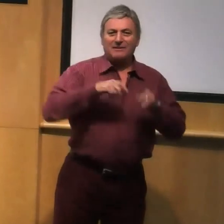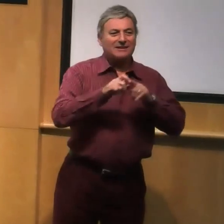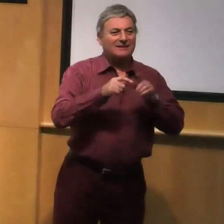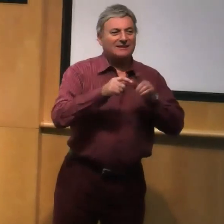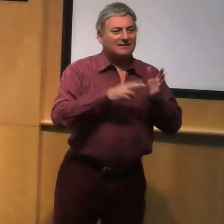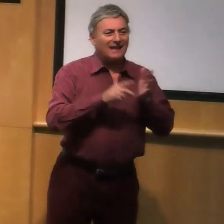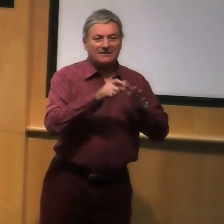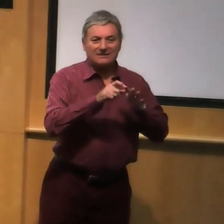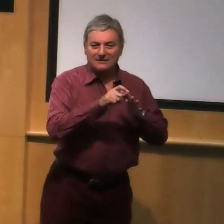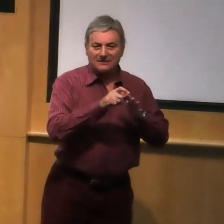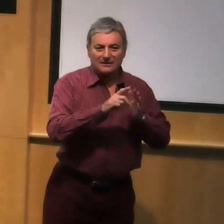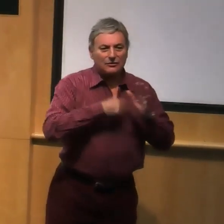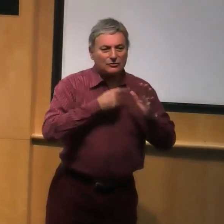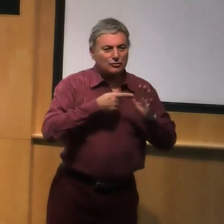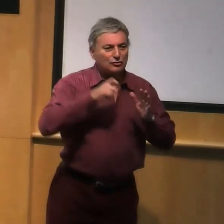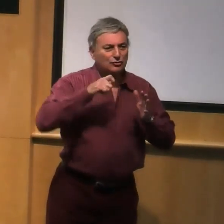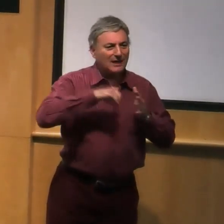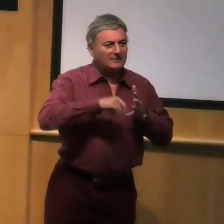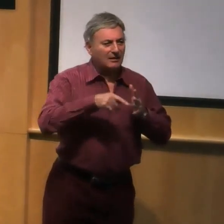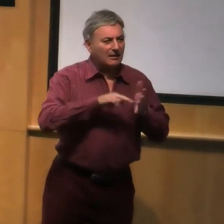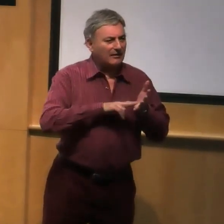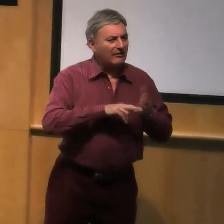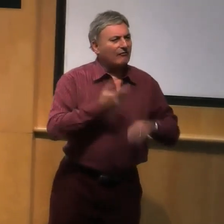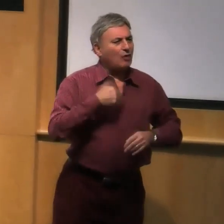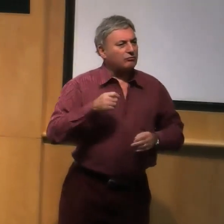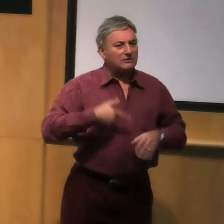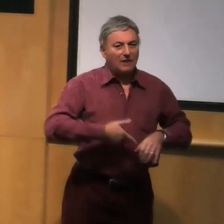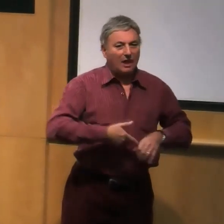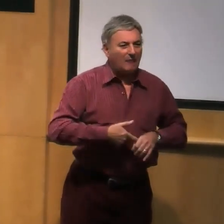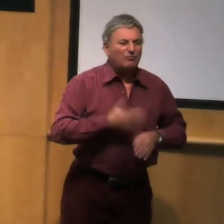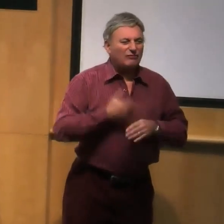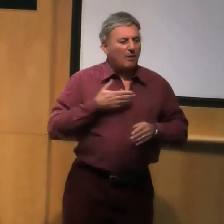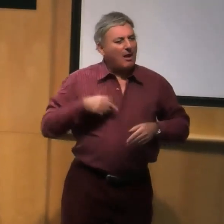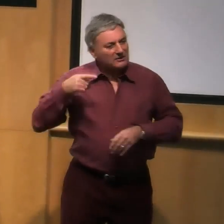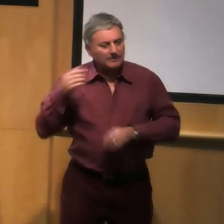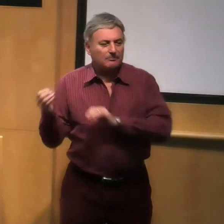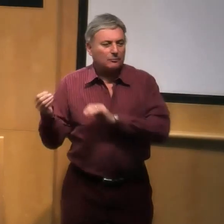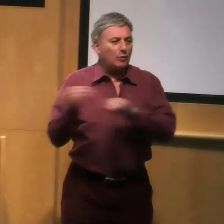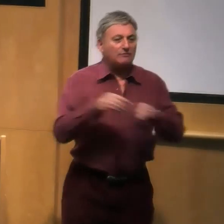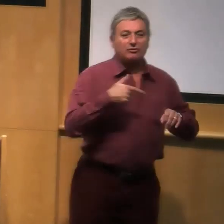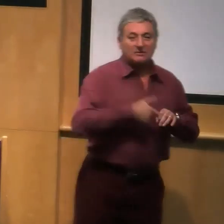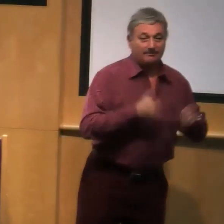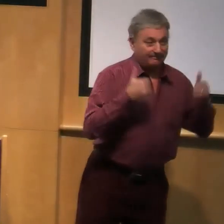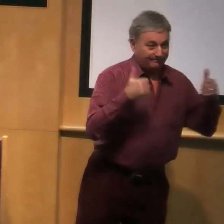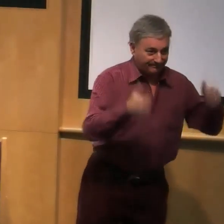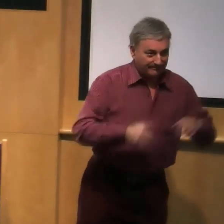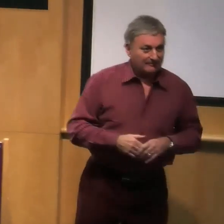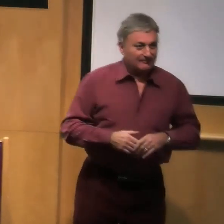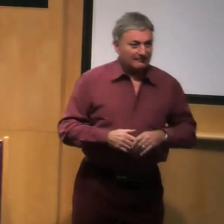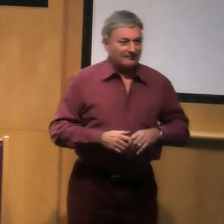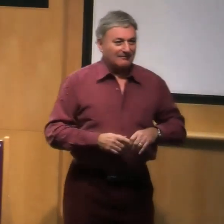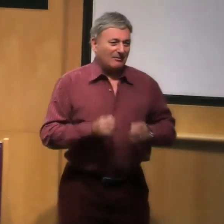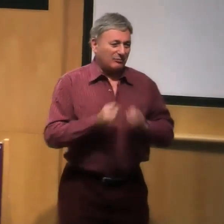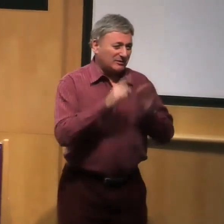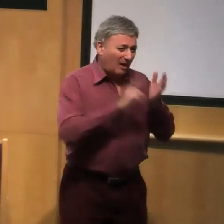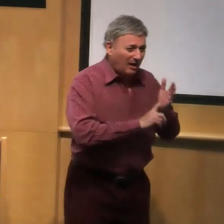My name is David Jackson. I'm from Bristol. I'm actually originally from London, but I moved to Bristol.